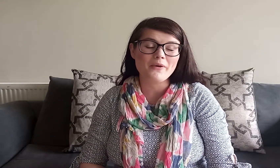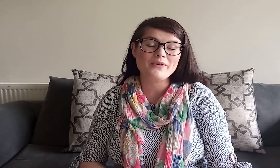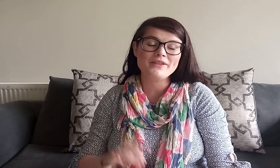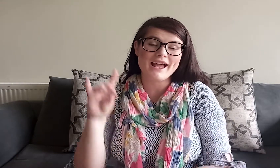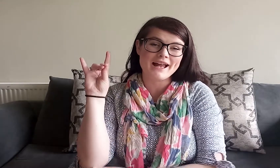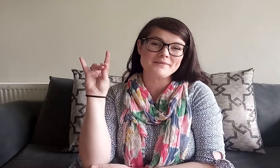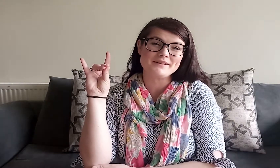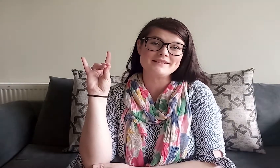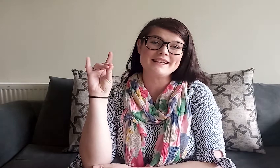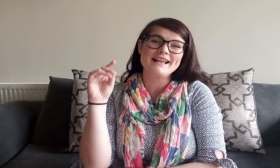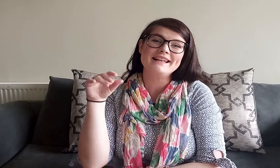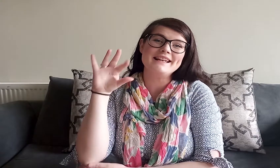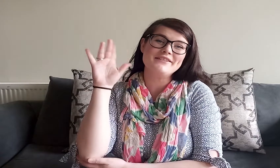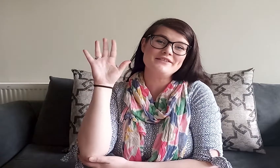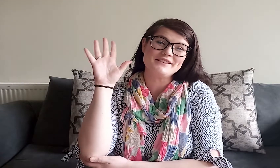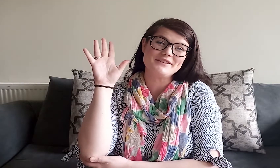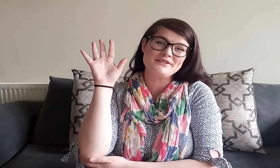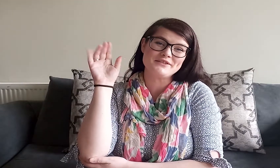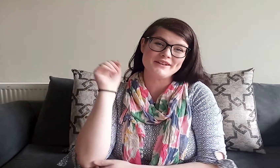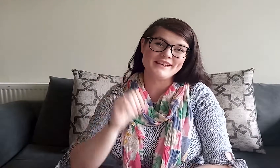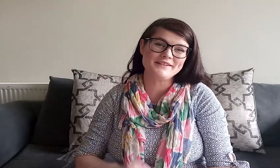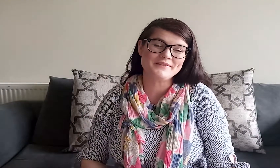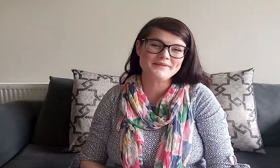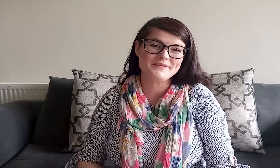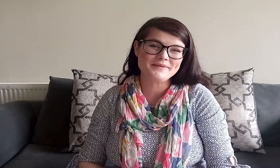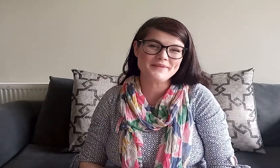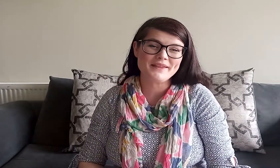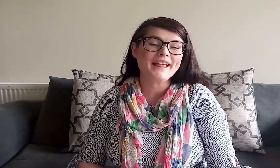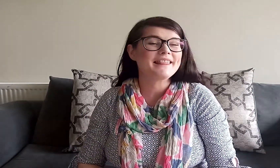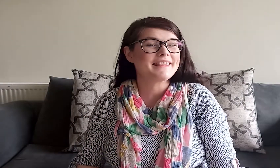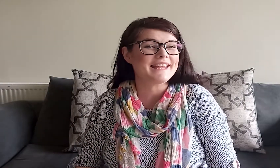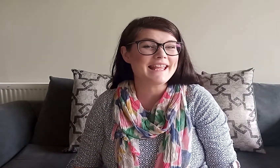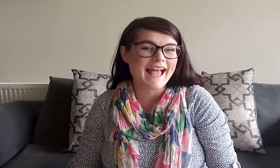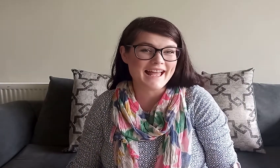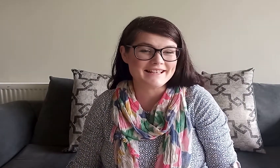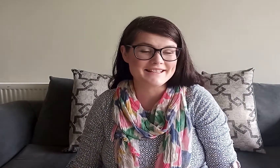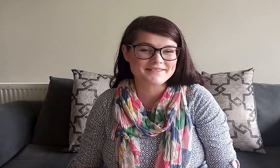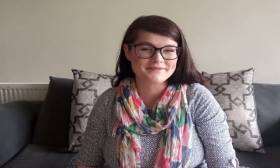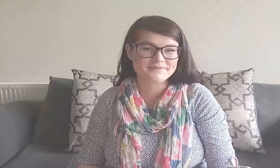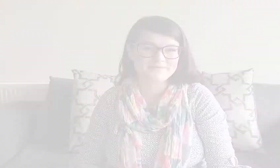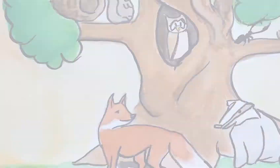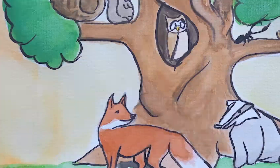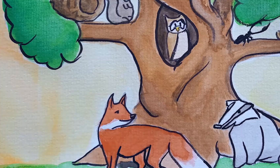the animals lived in the tree. The end.